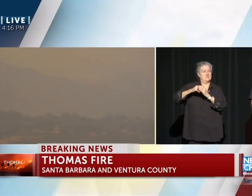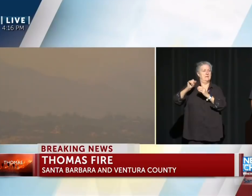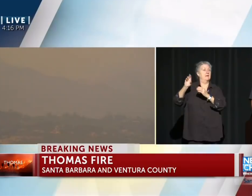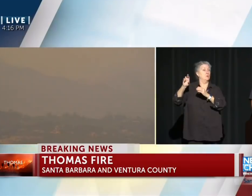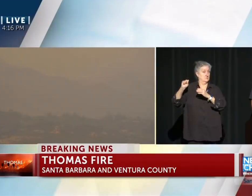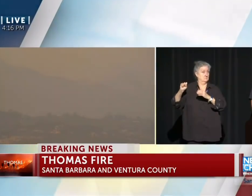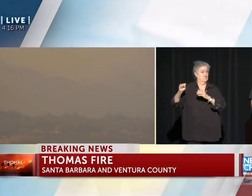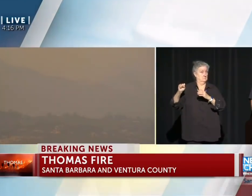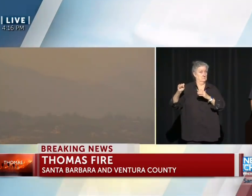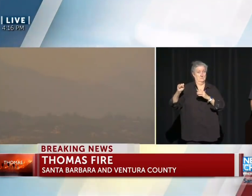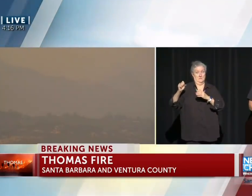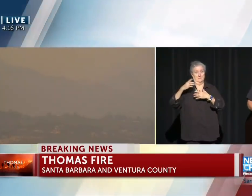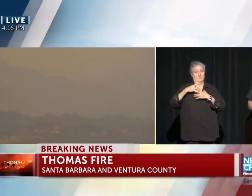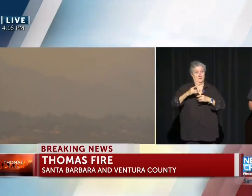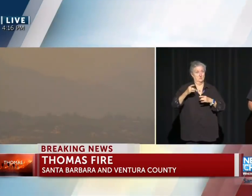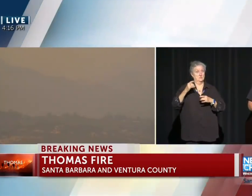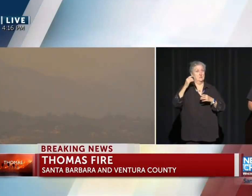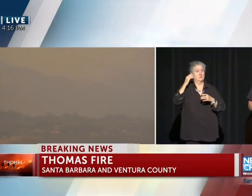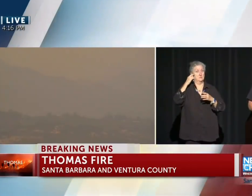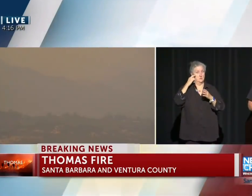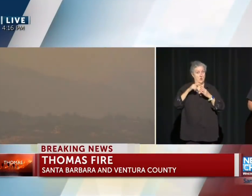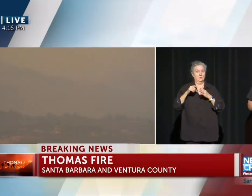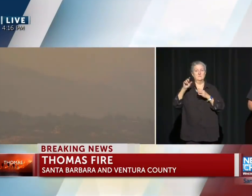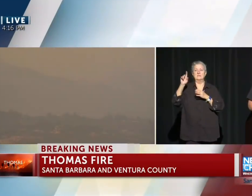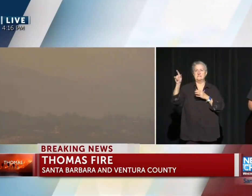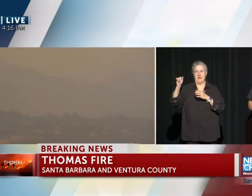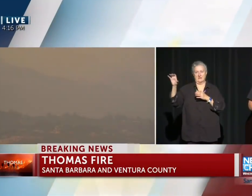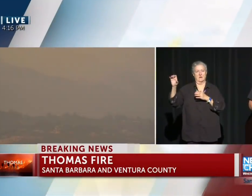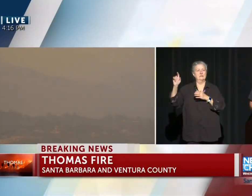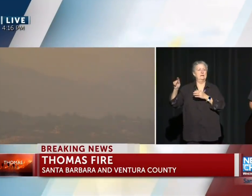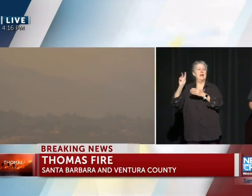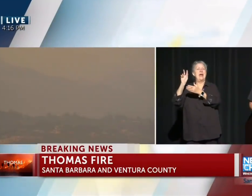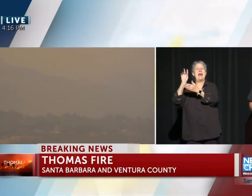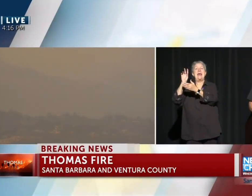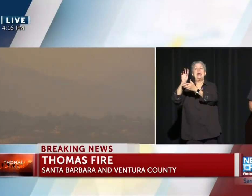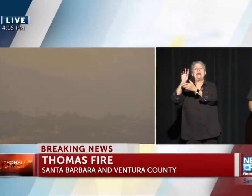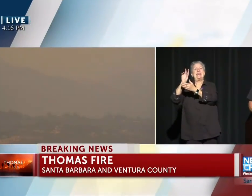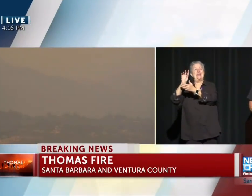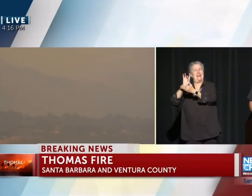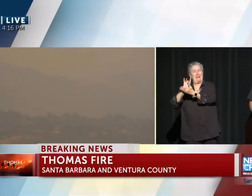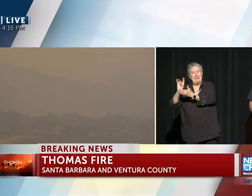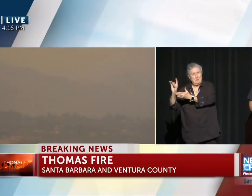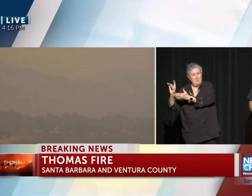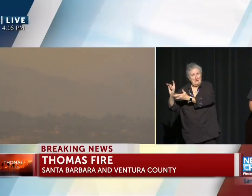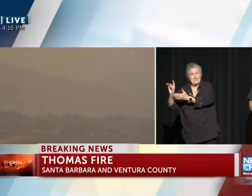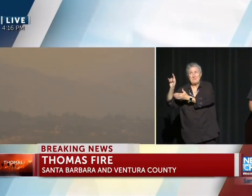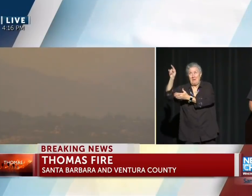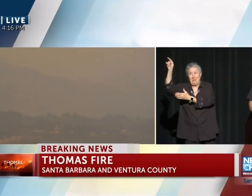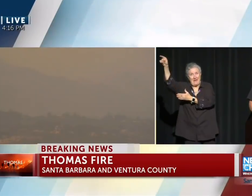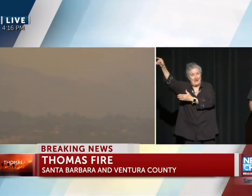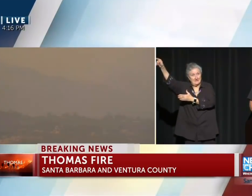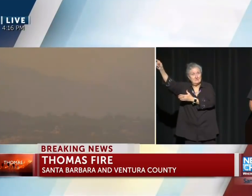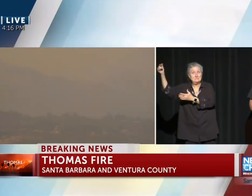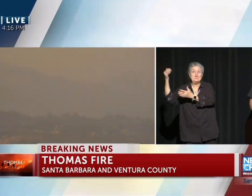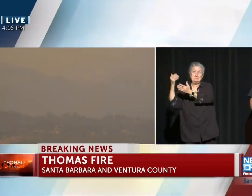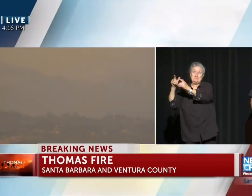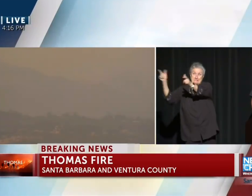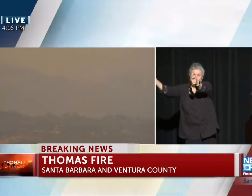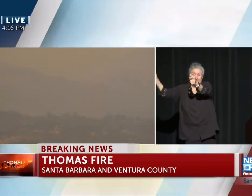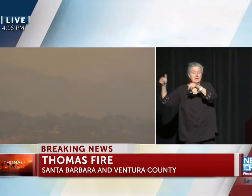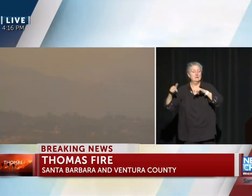interesting to note that it took 8 weeks for the Zaca Fire to reach that, and it's now taken a week for the Thomas Fire to get there.